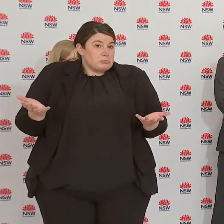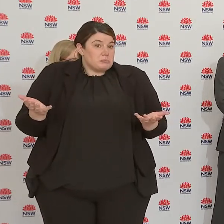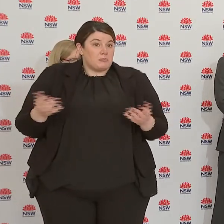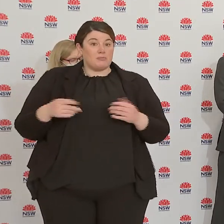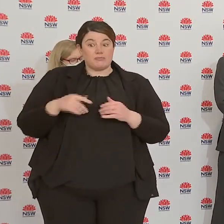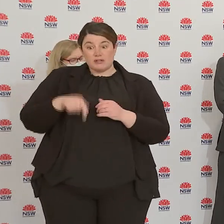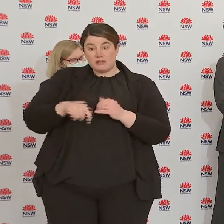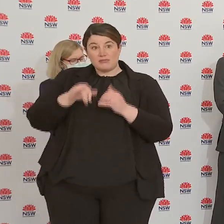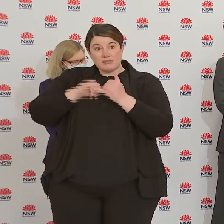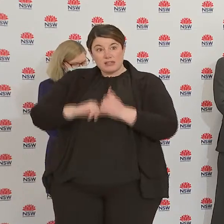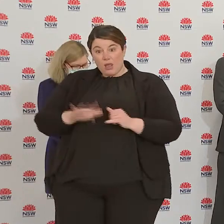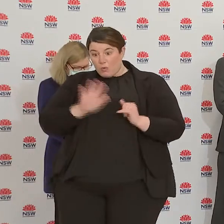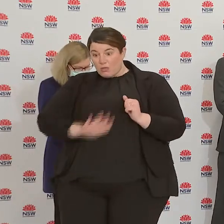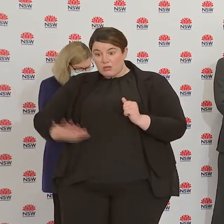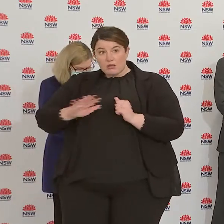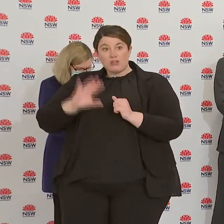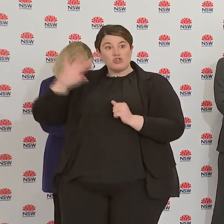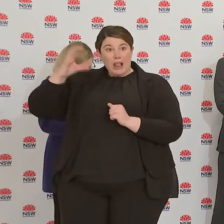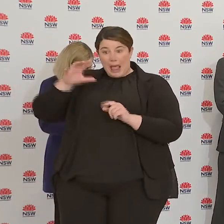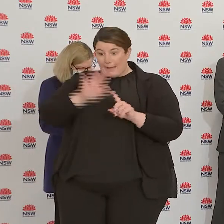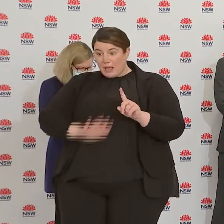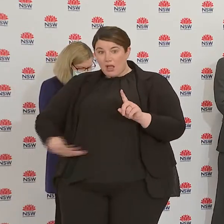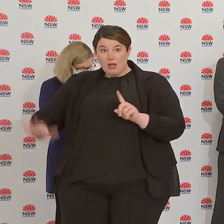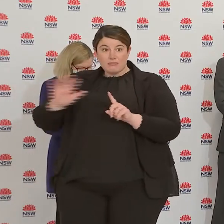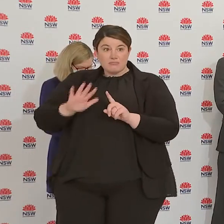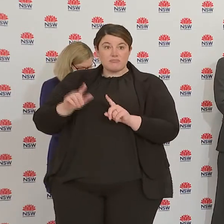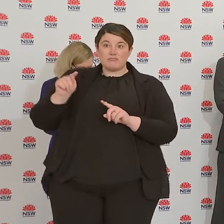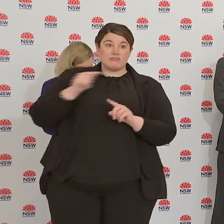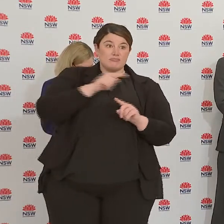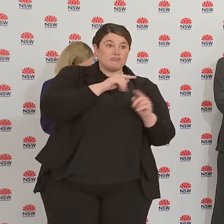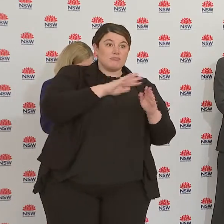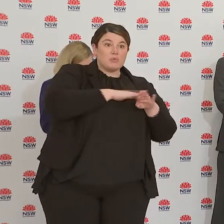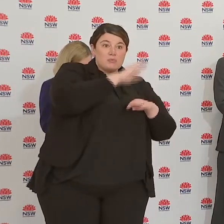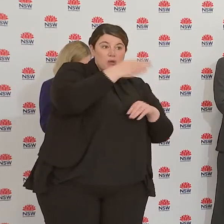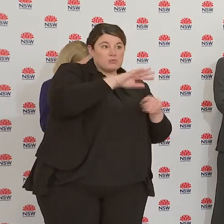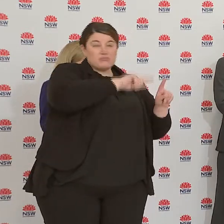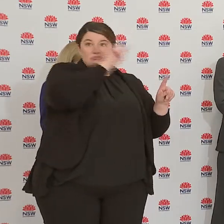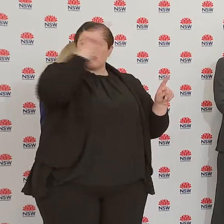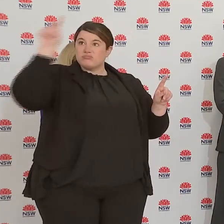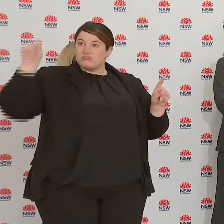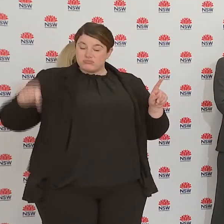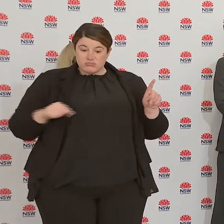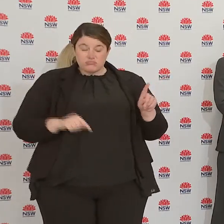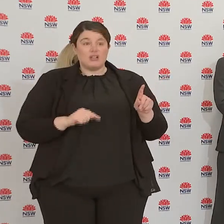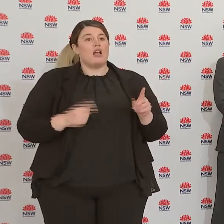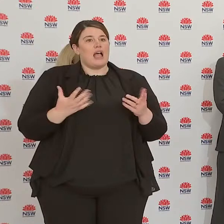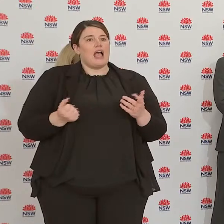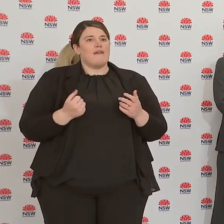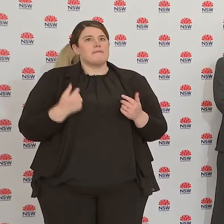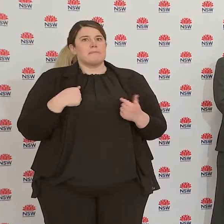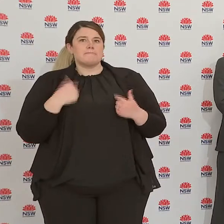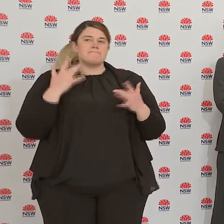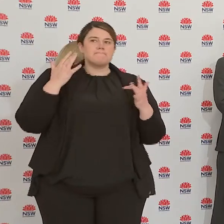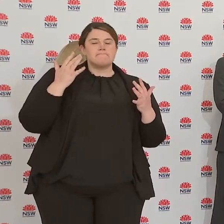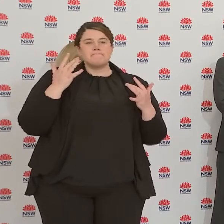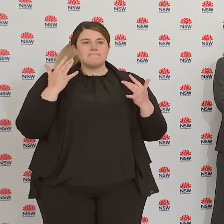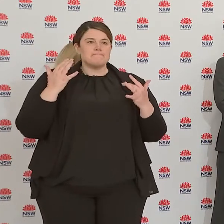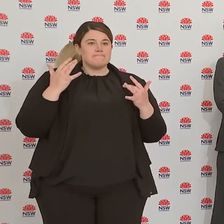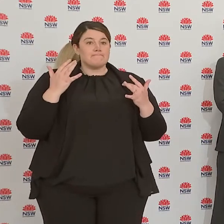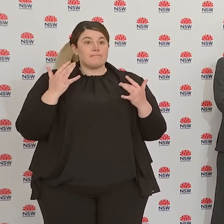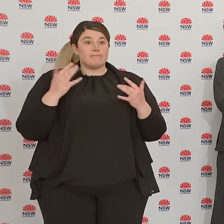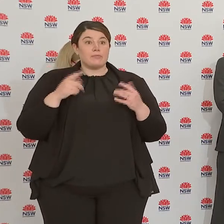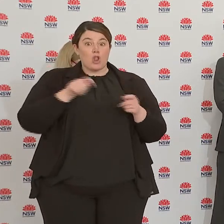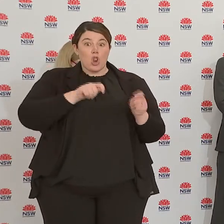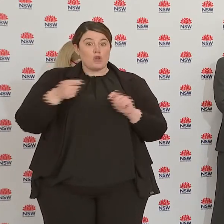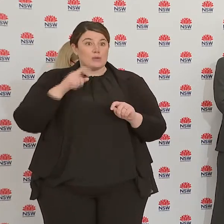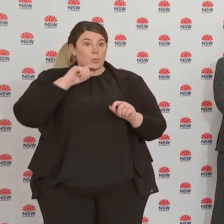an opportunity all of us look forward to. So whether it's the Central Coast or Shell Harbour or Wollongong, there's opportunities for us to consider that status